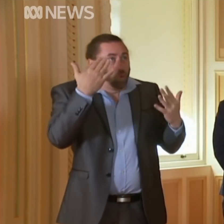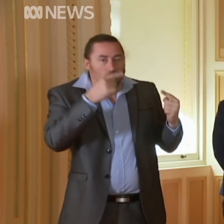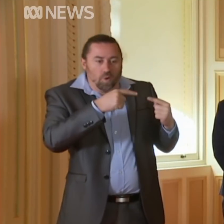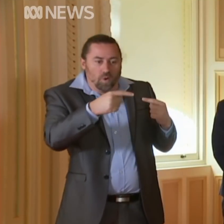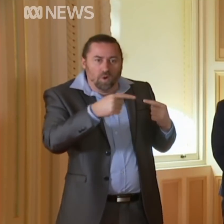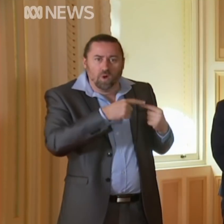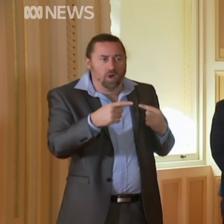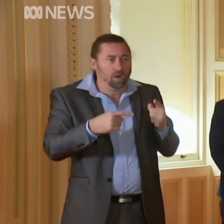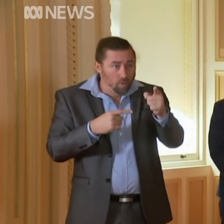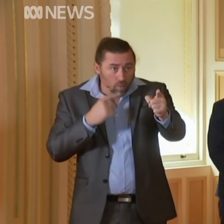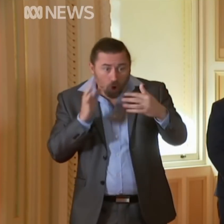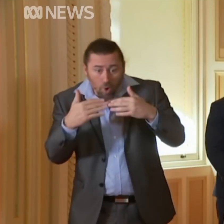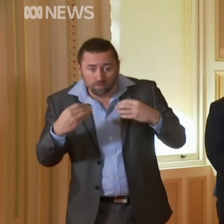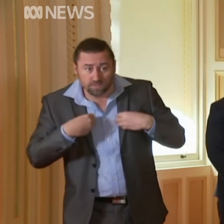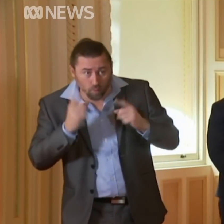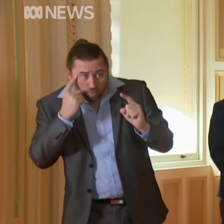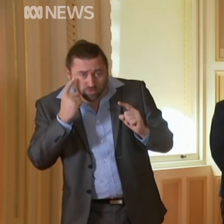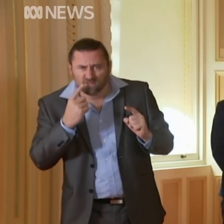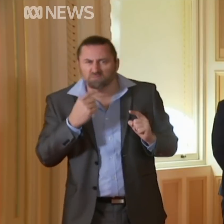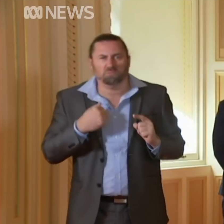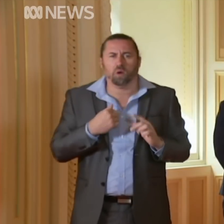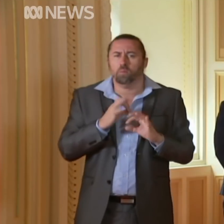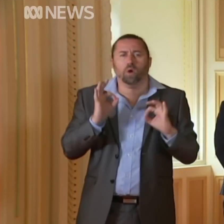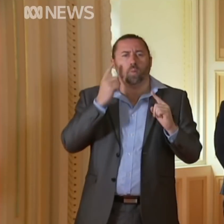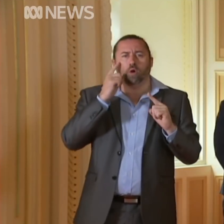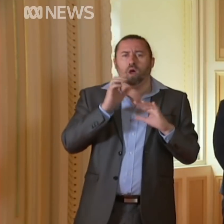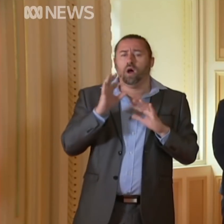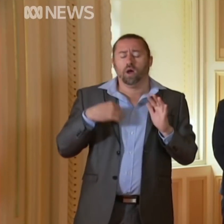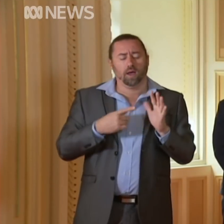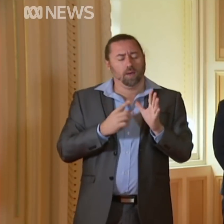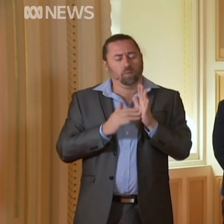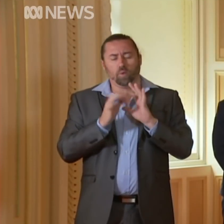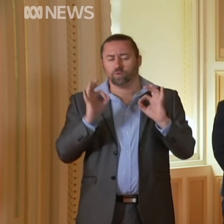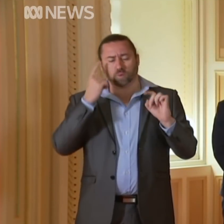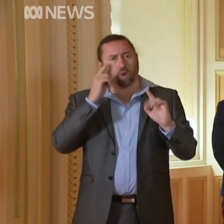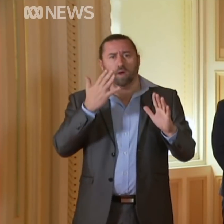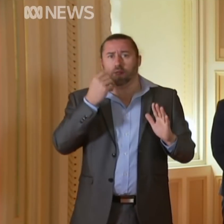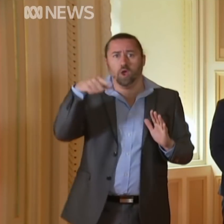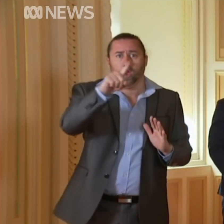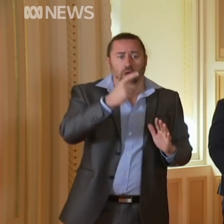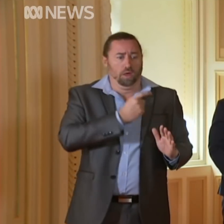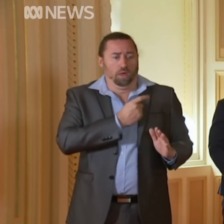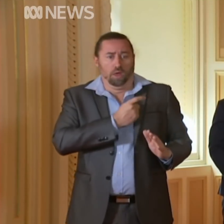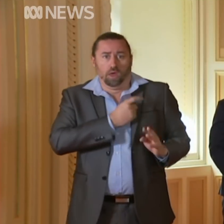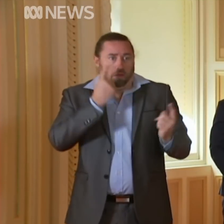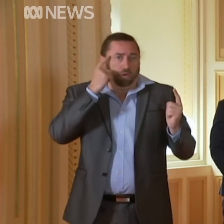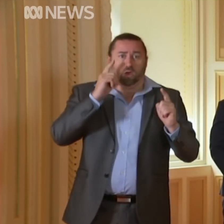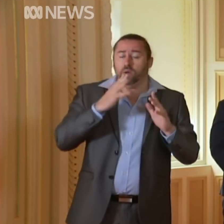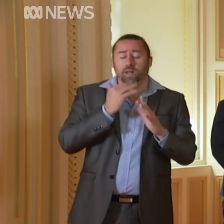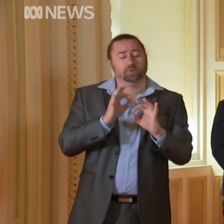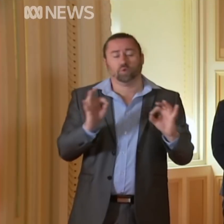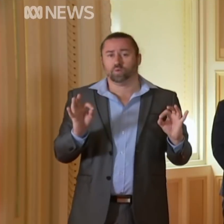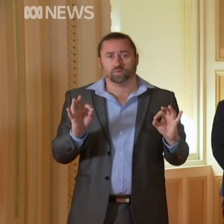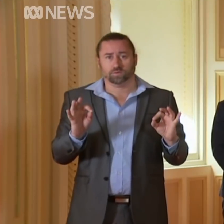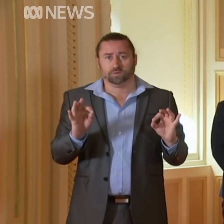have no concern about that at the moment at all, so please do not be alarmist about that, because the